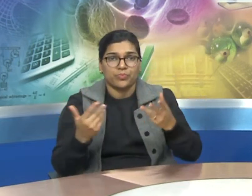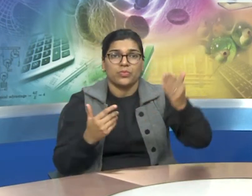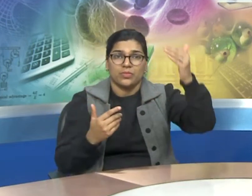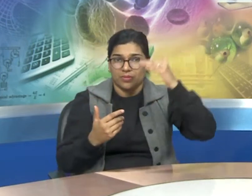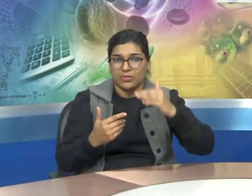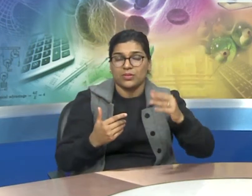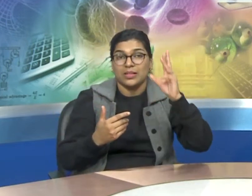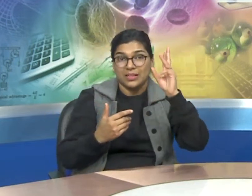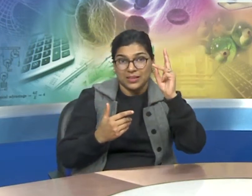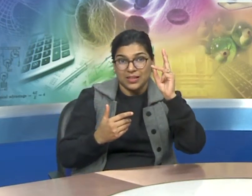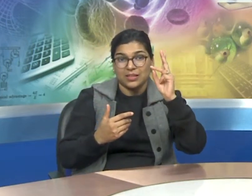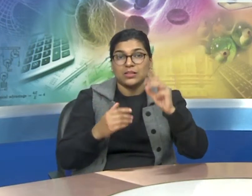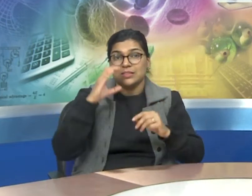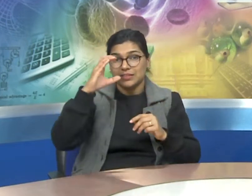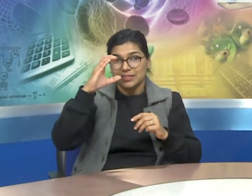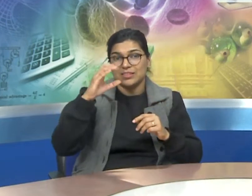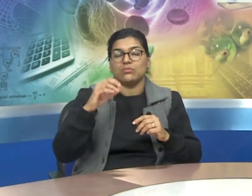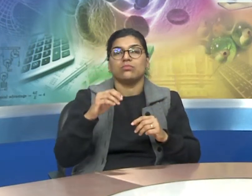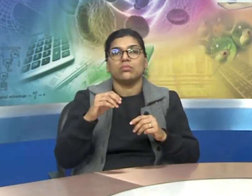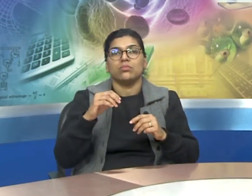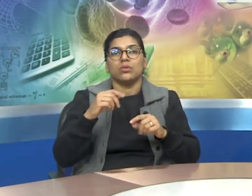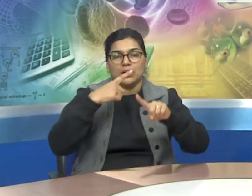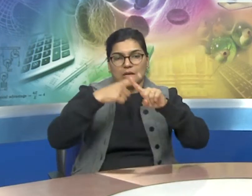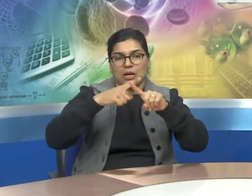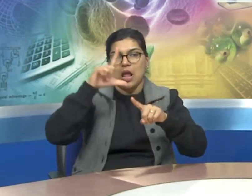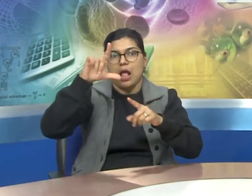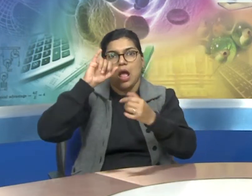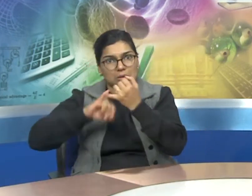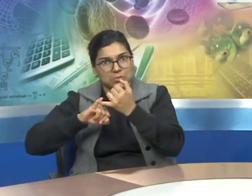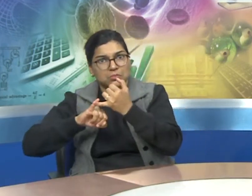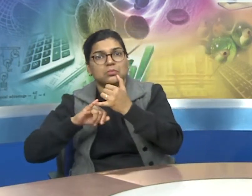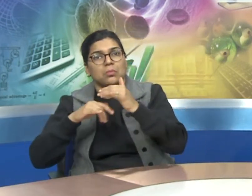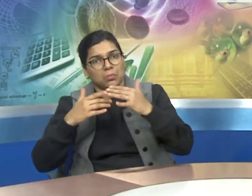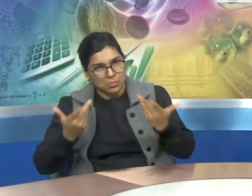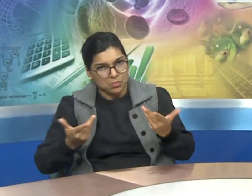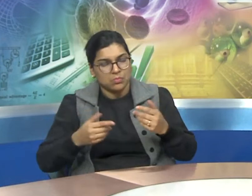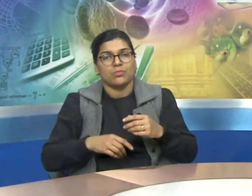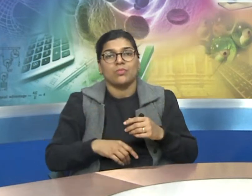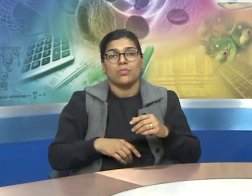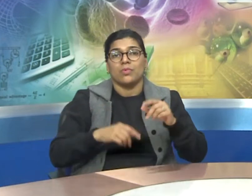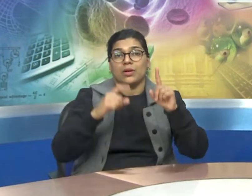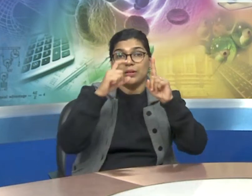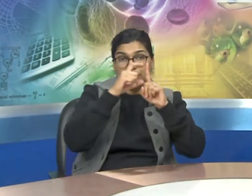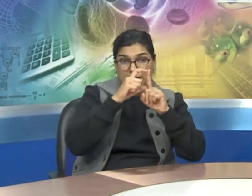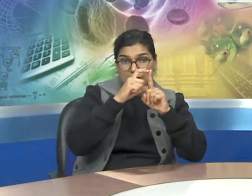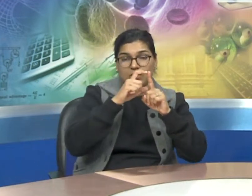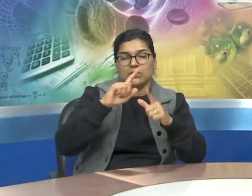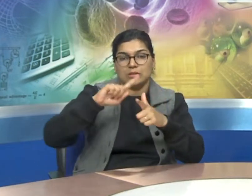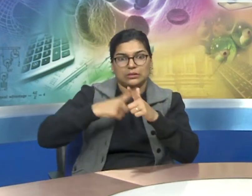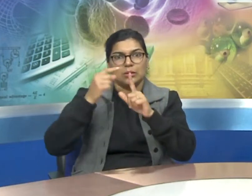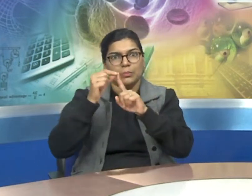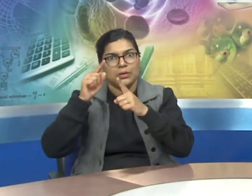PPT. Option C says XLS. Option D